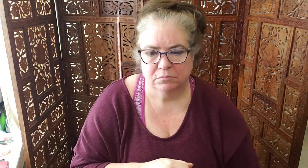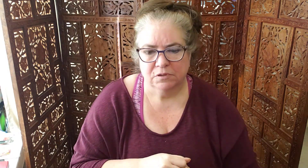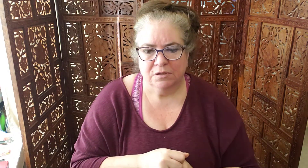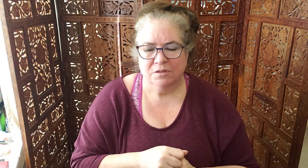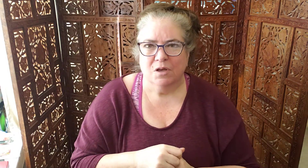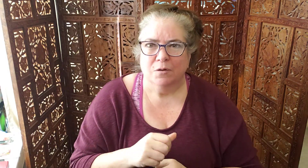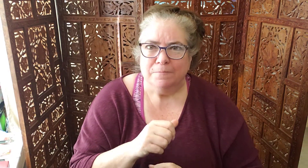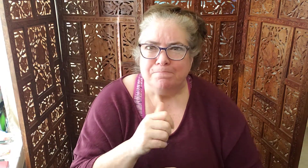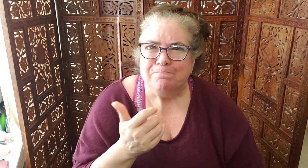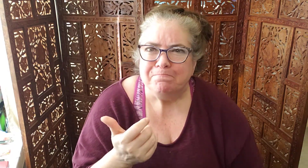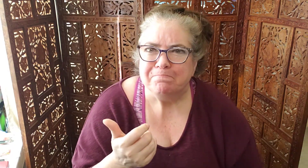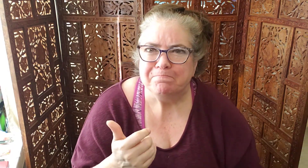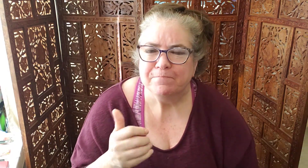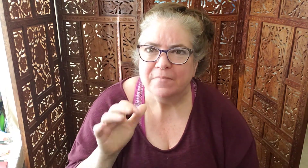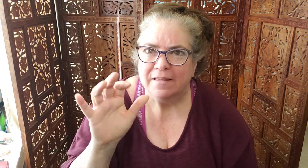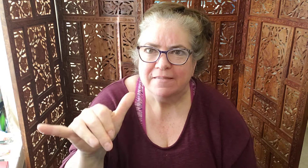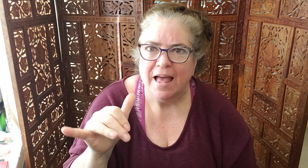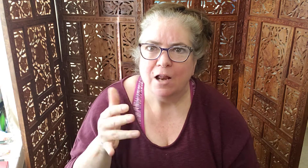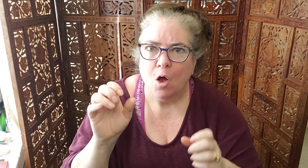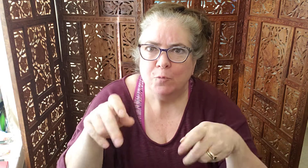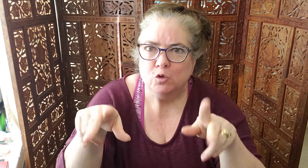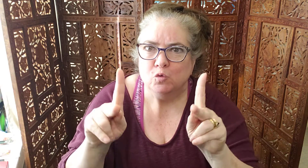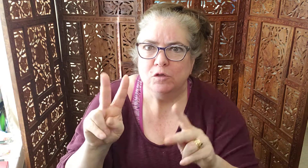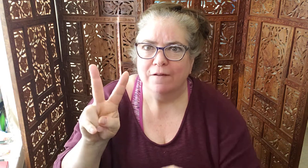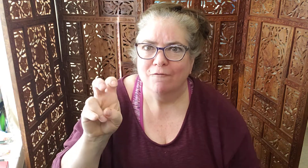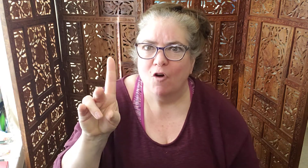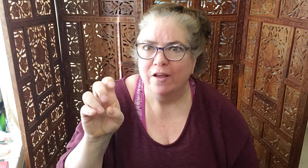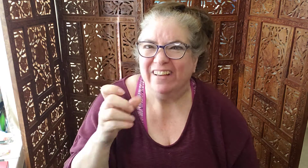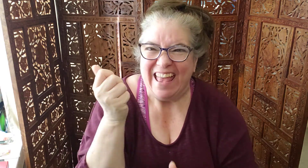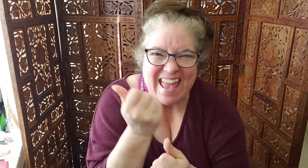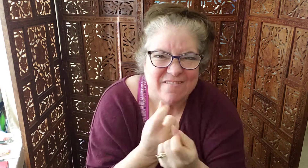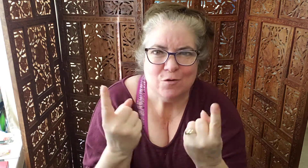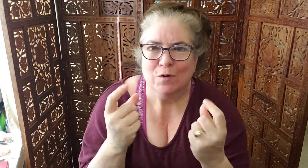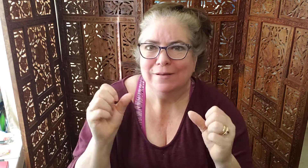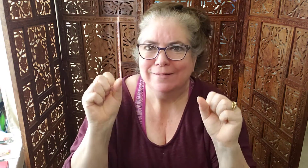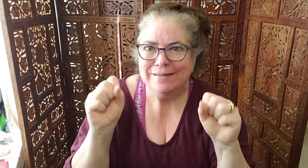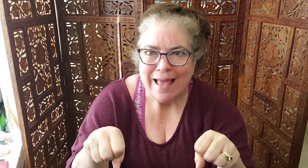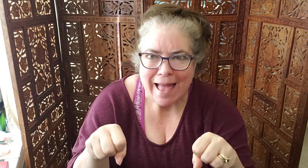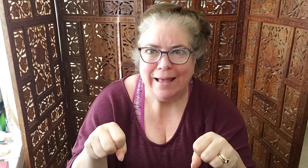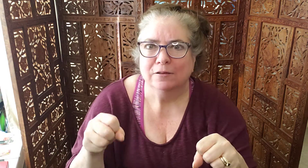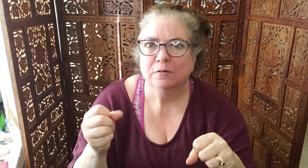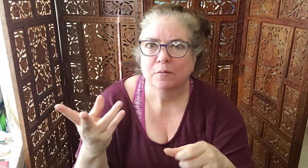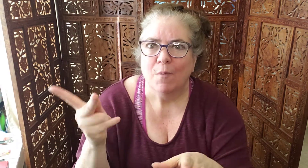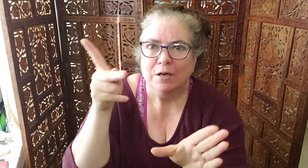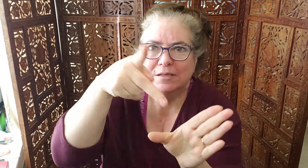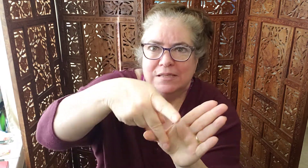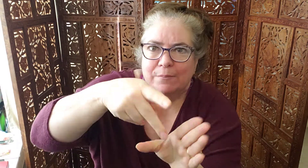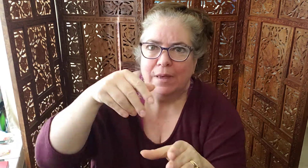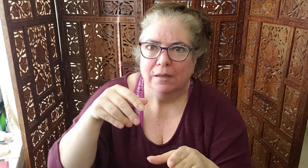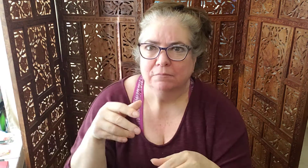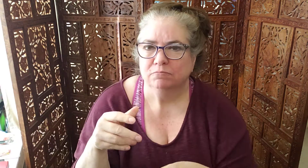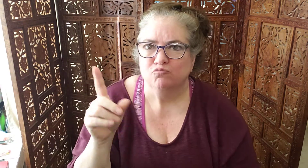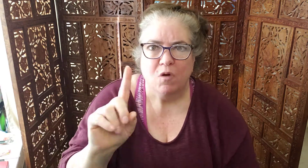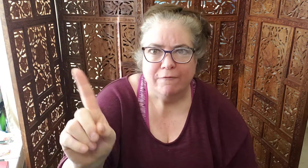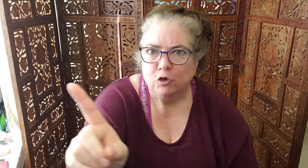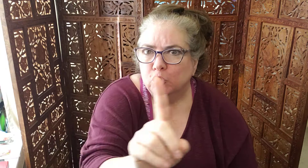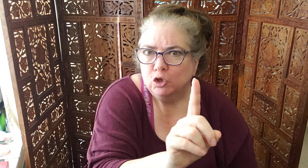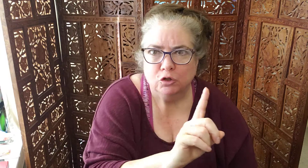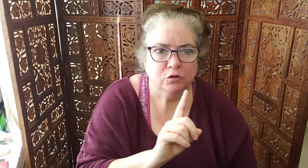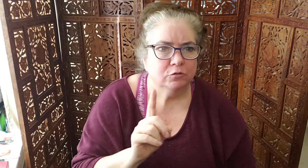but for everyone present, so no matter how mixed the audience may be, wherever they are, whatever state,